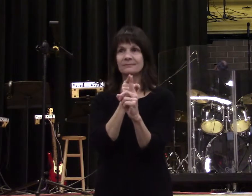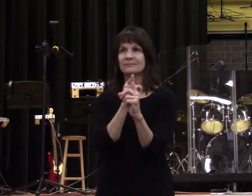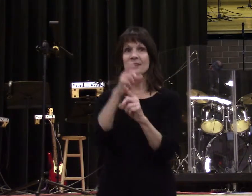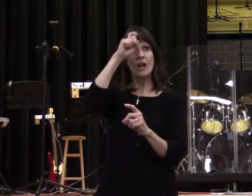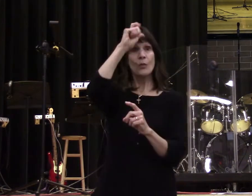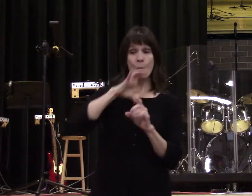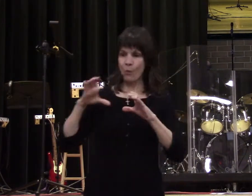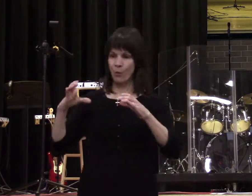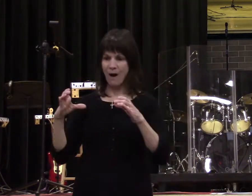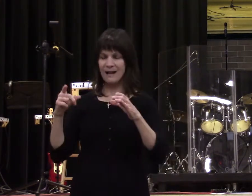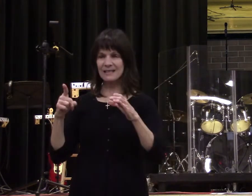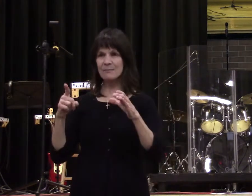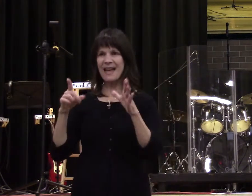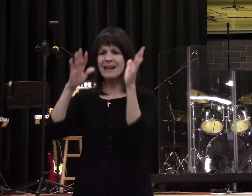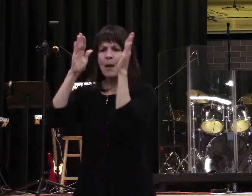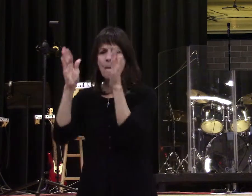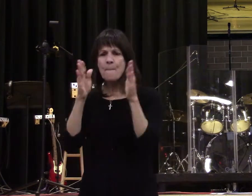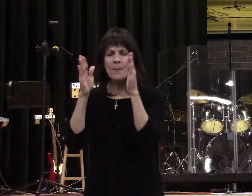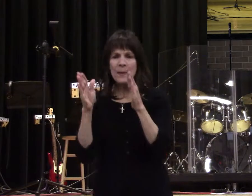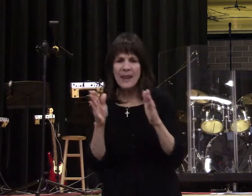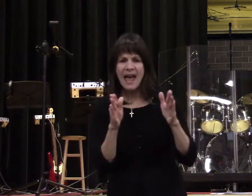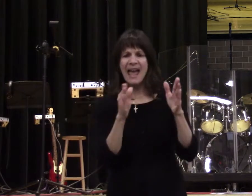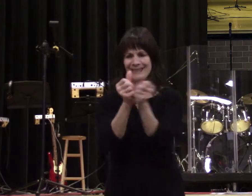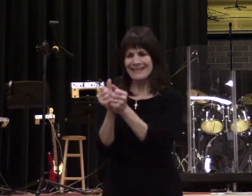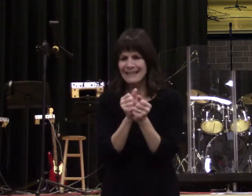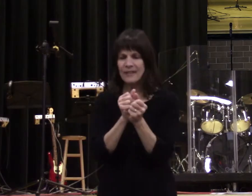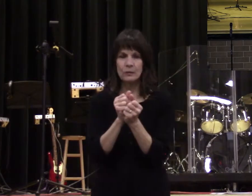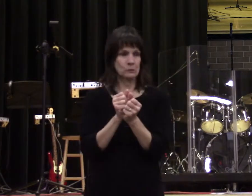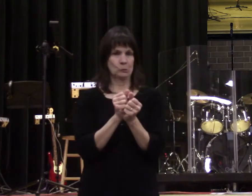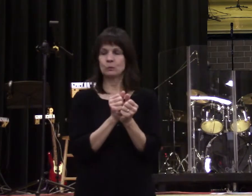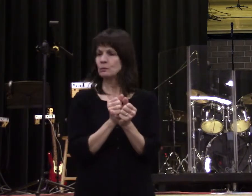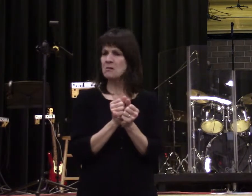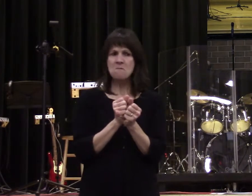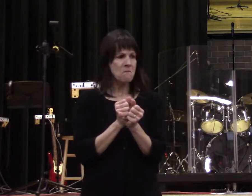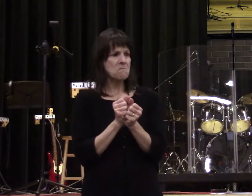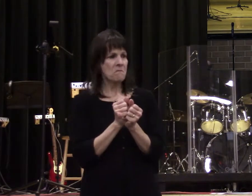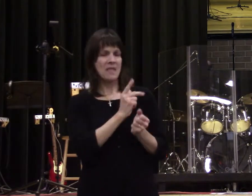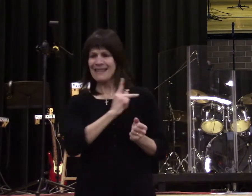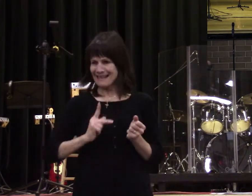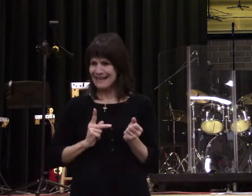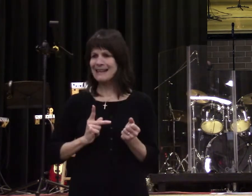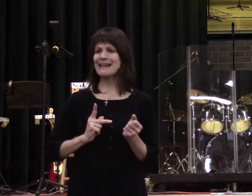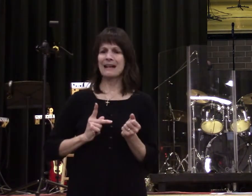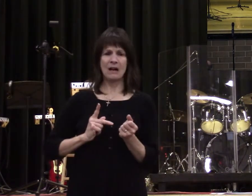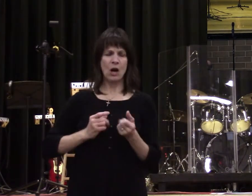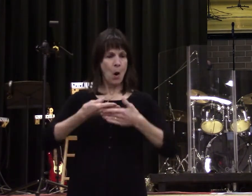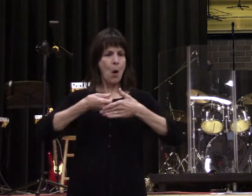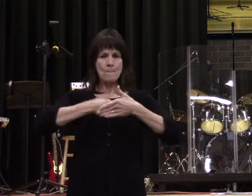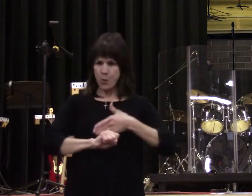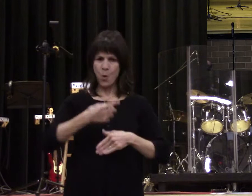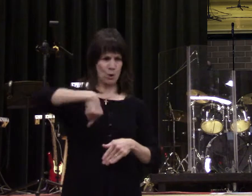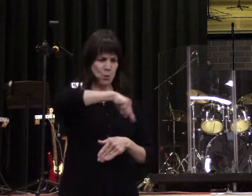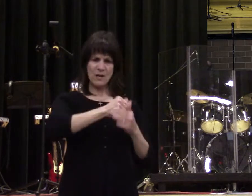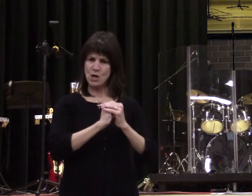and to humility as they were thinking about what a great, mighty king must have been born, that it was declared through a star